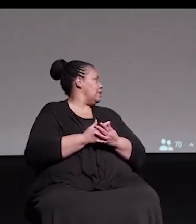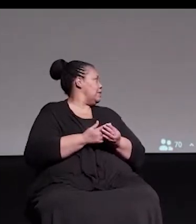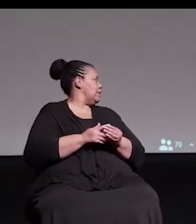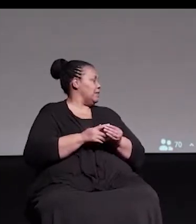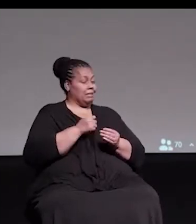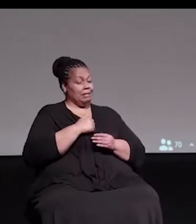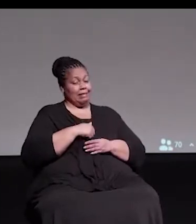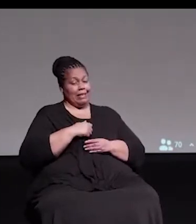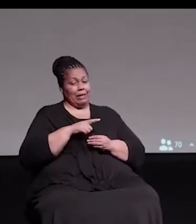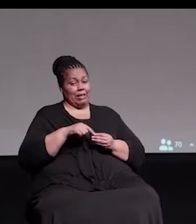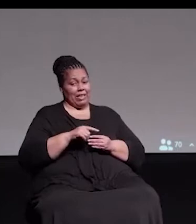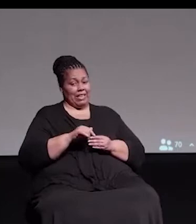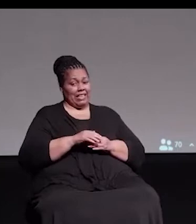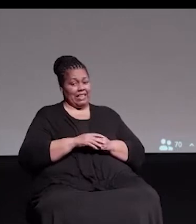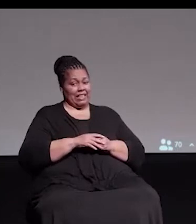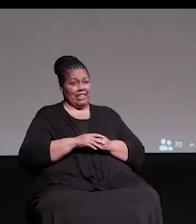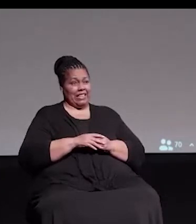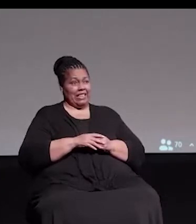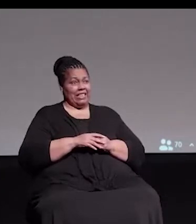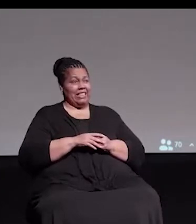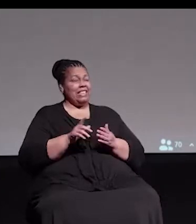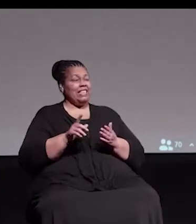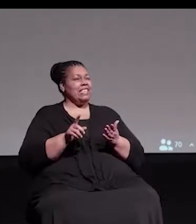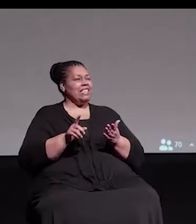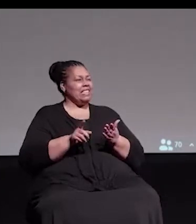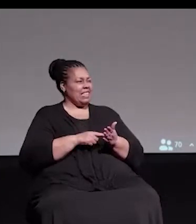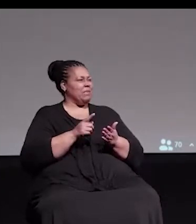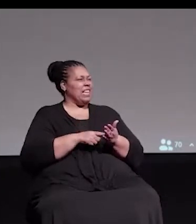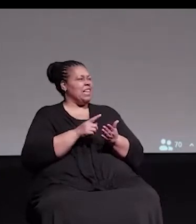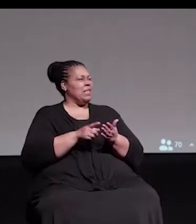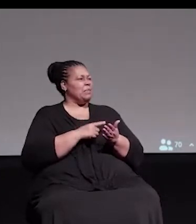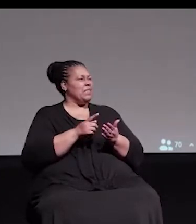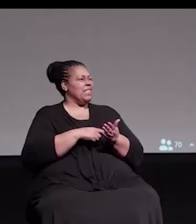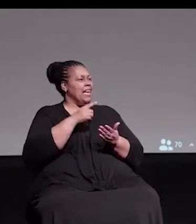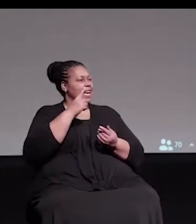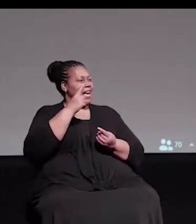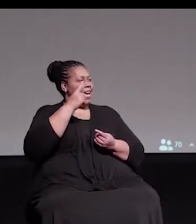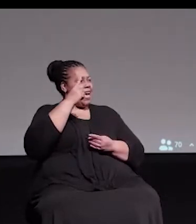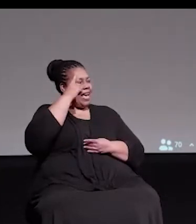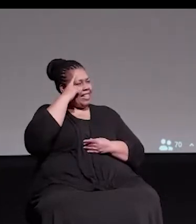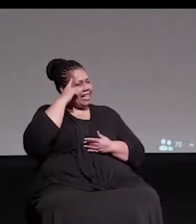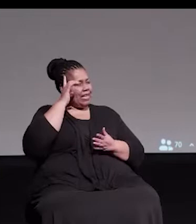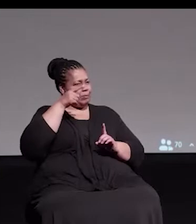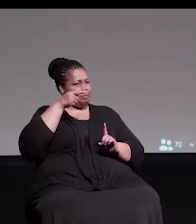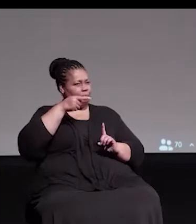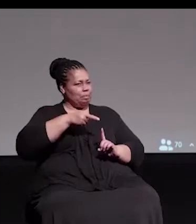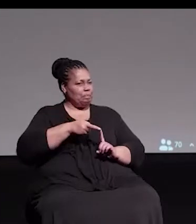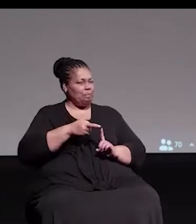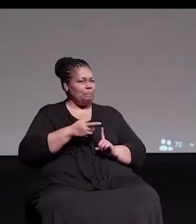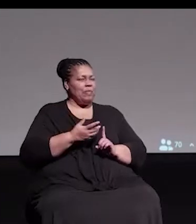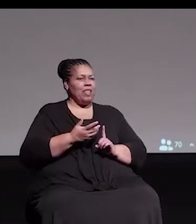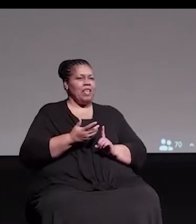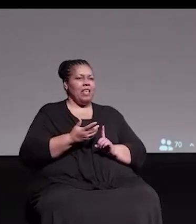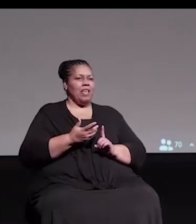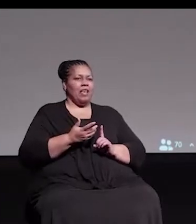Sorry about that. Sometimes those, I think at the root of it all,